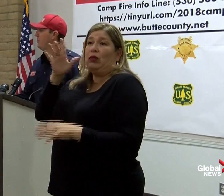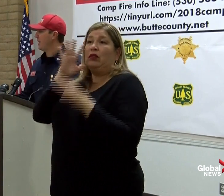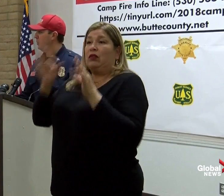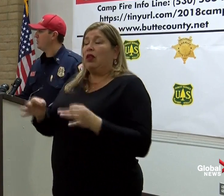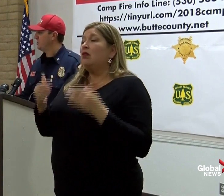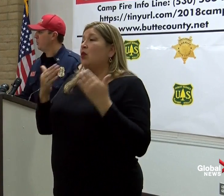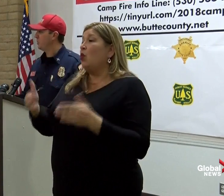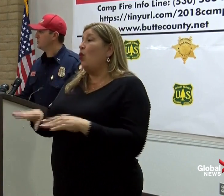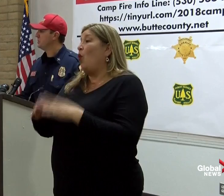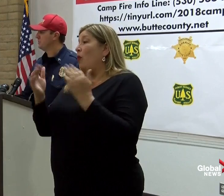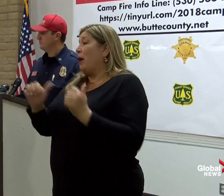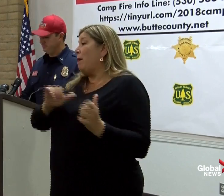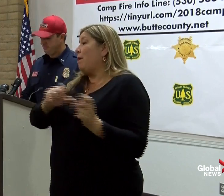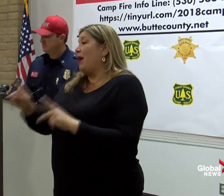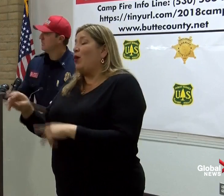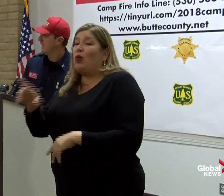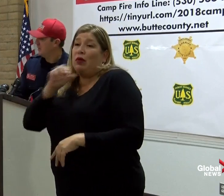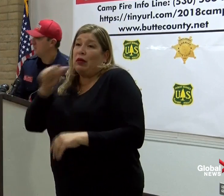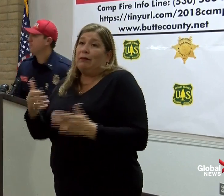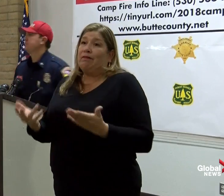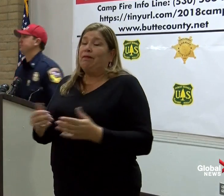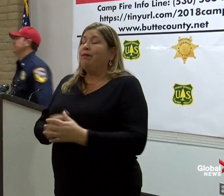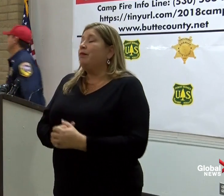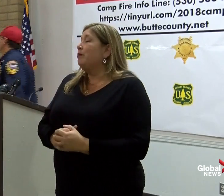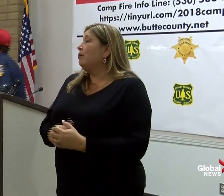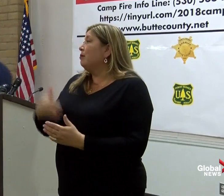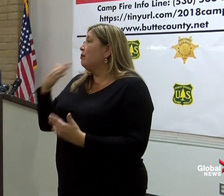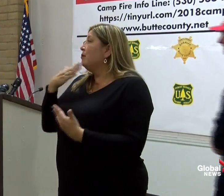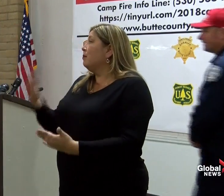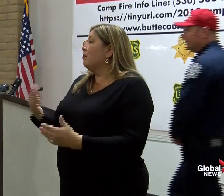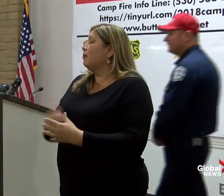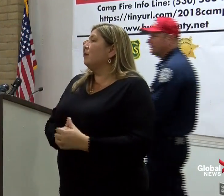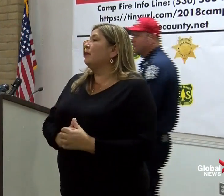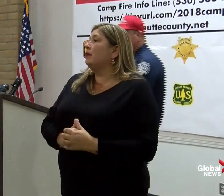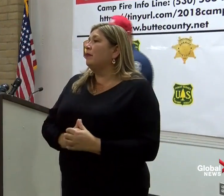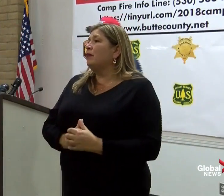any new evacuation orders. Thank